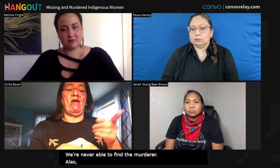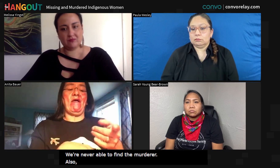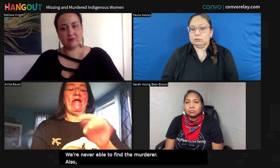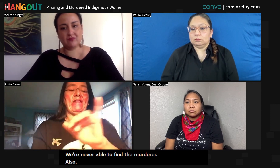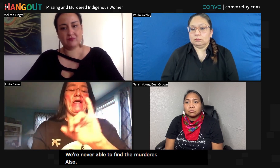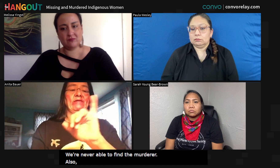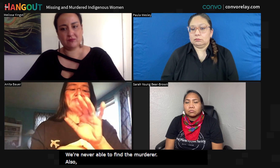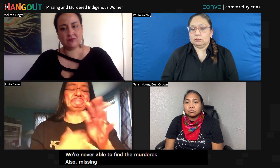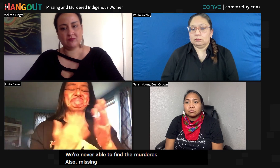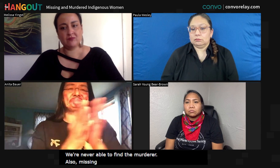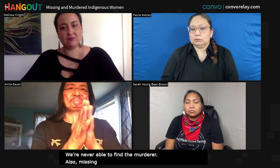also murdered.